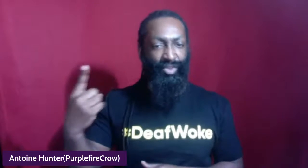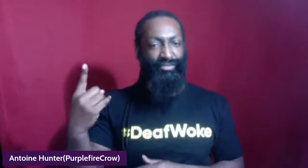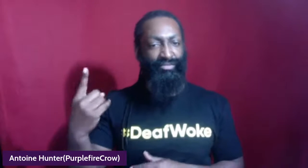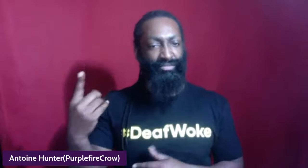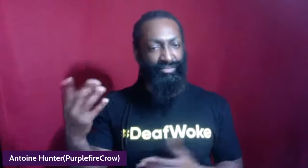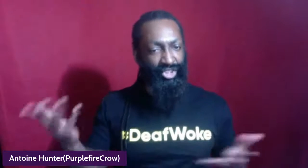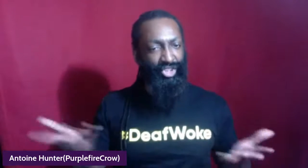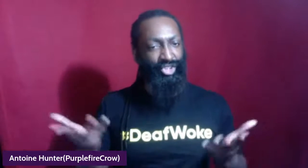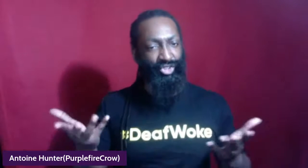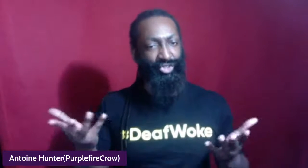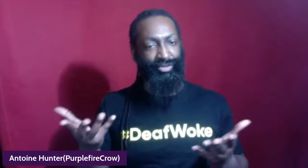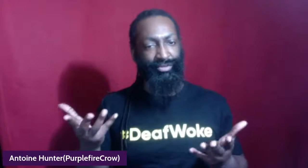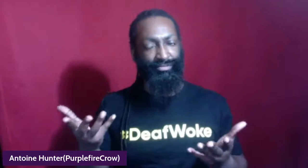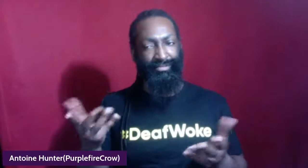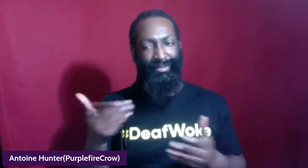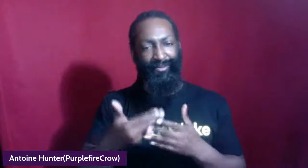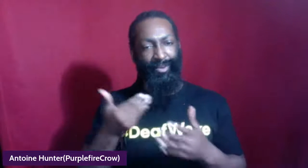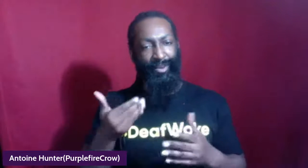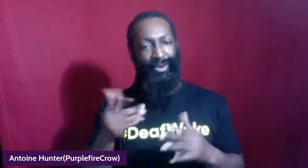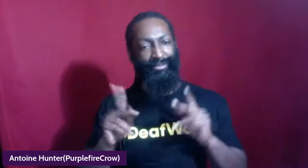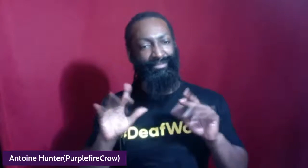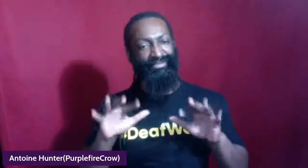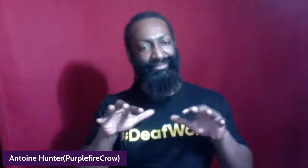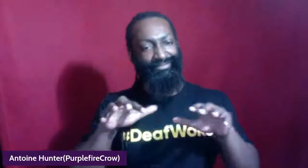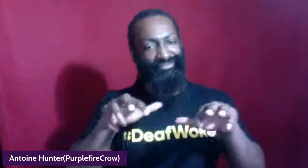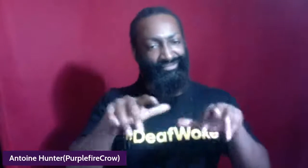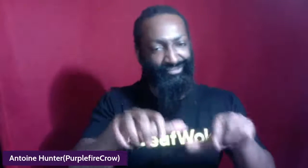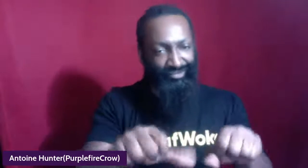It's the indigenous peoples. They were first here